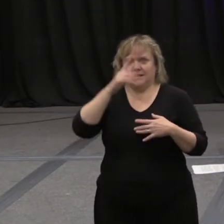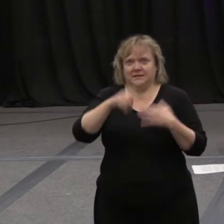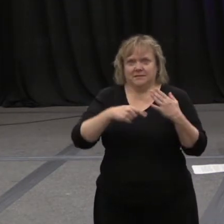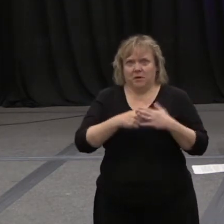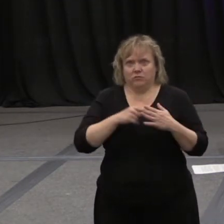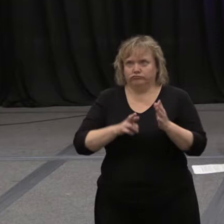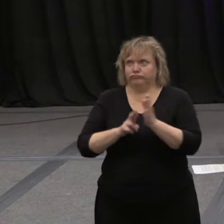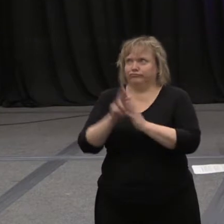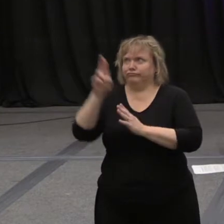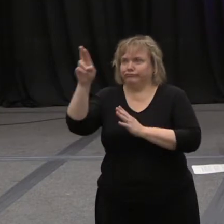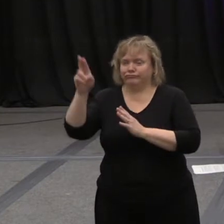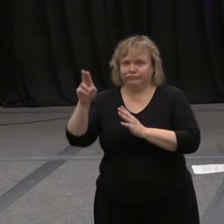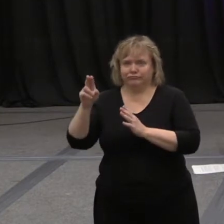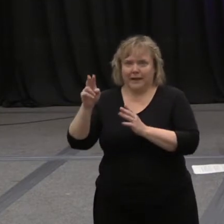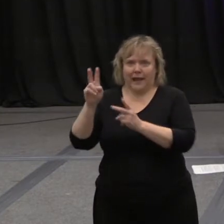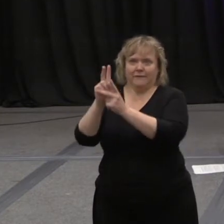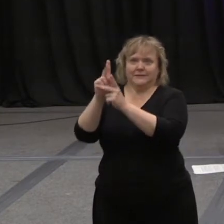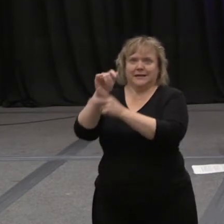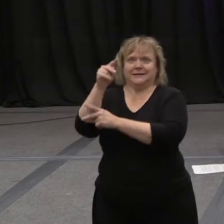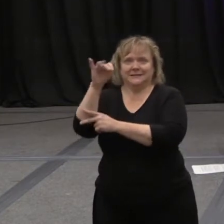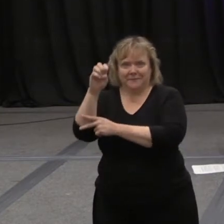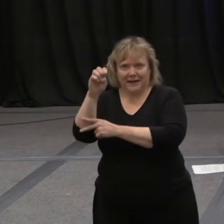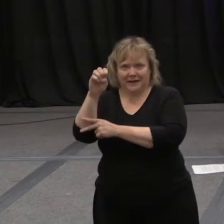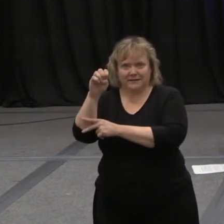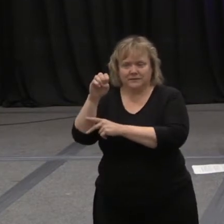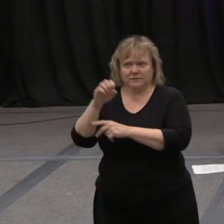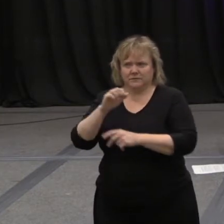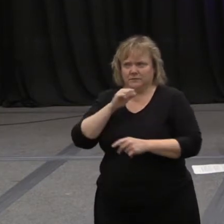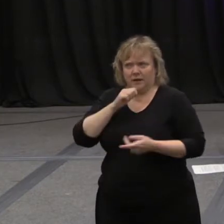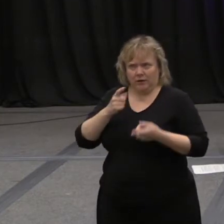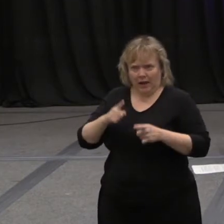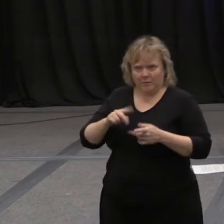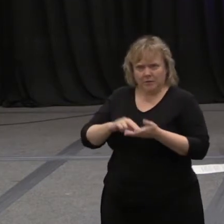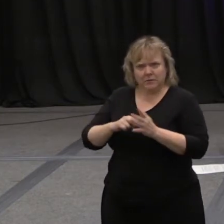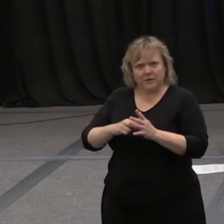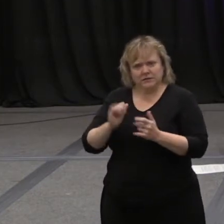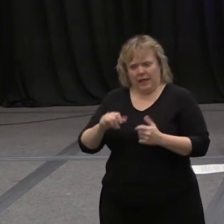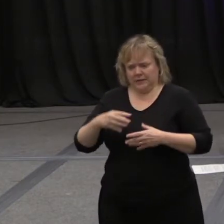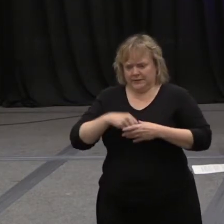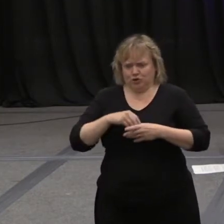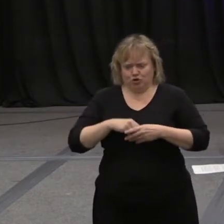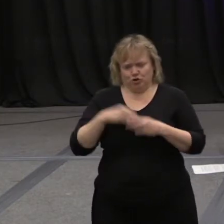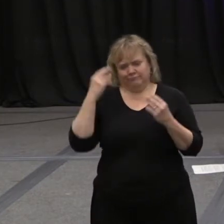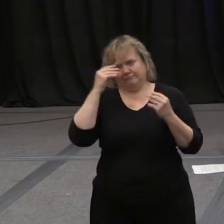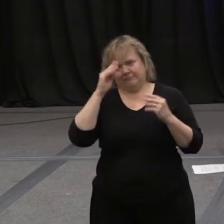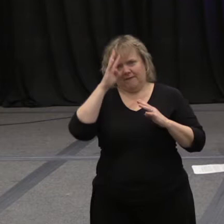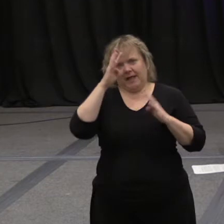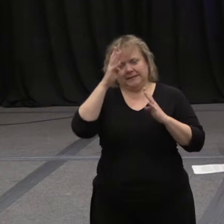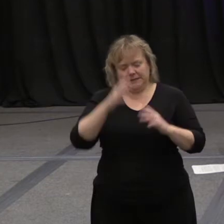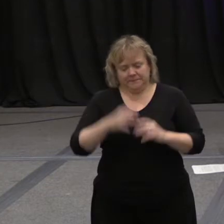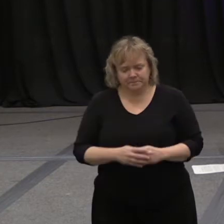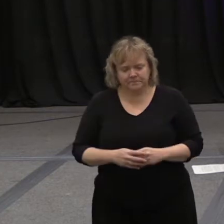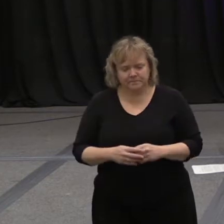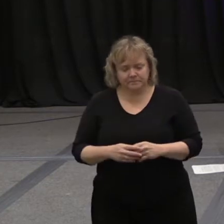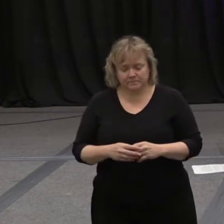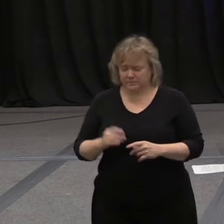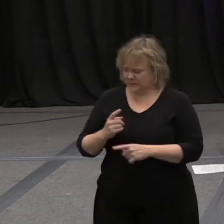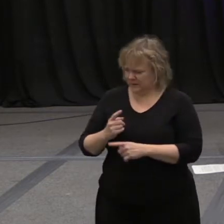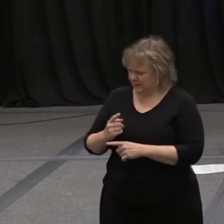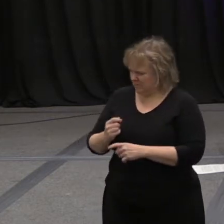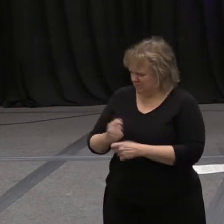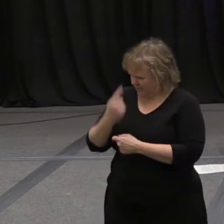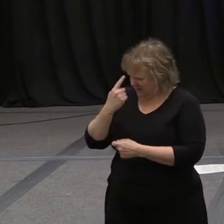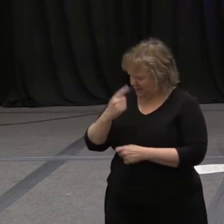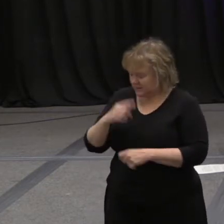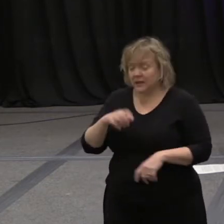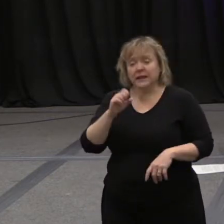Did that help? Yeah, and that overlaps with, you know, that sort of sexual explorative journey overlaps with